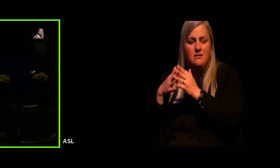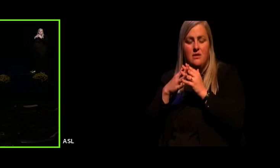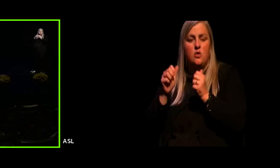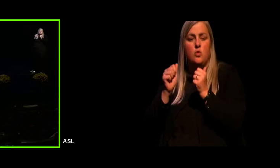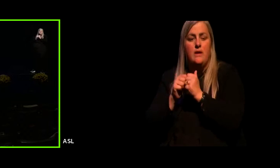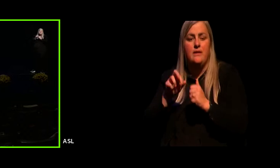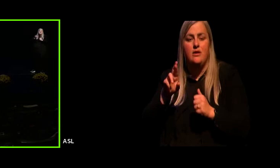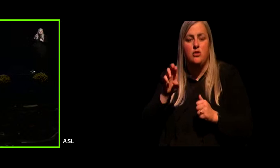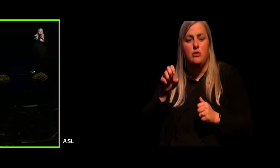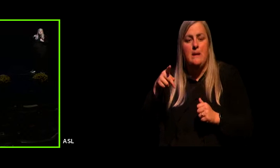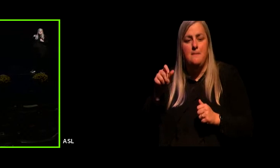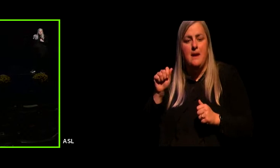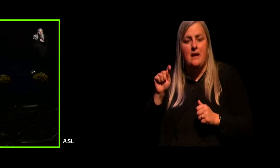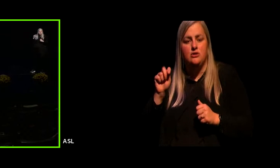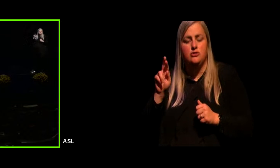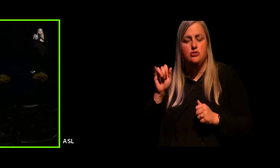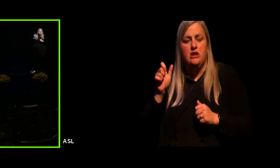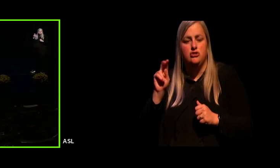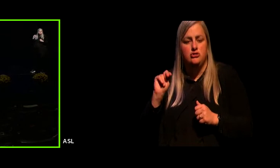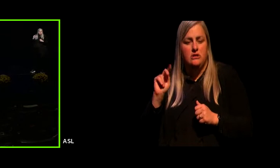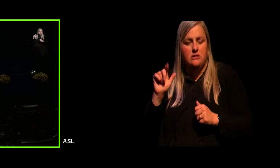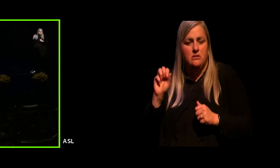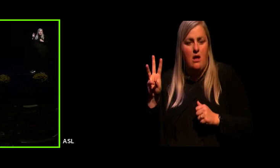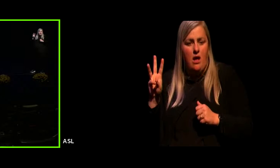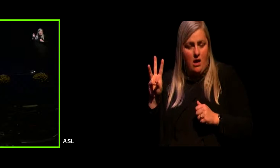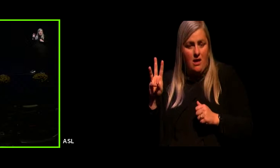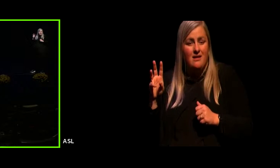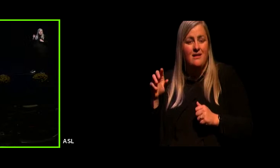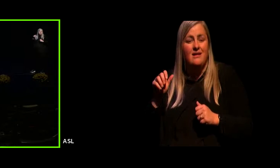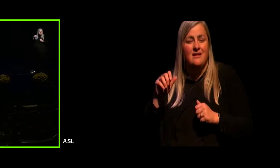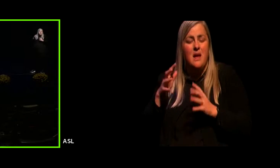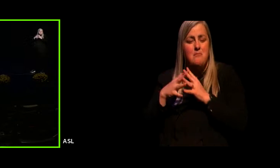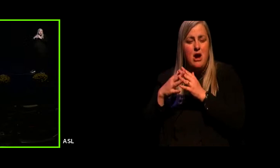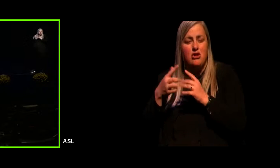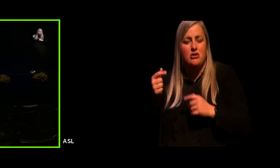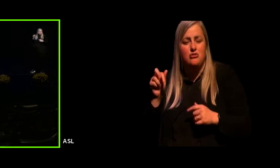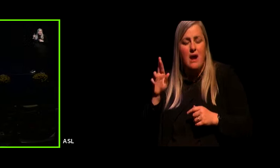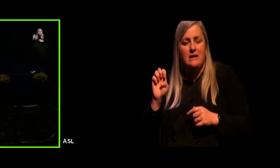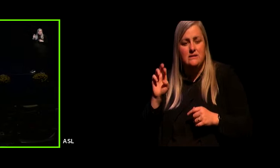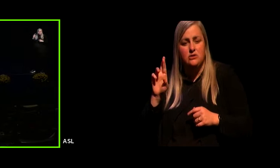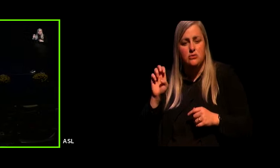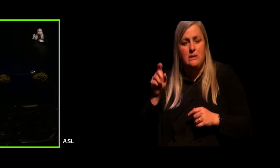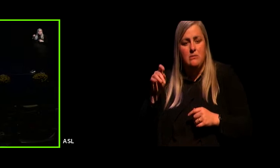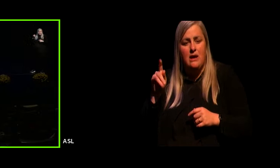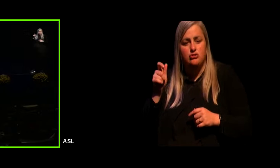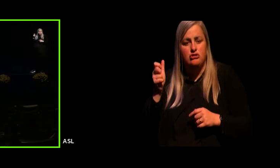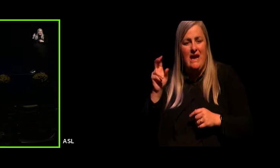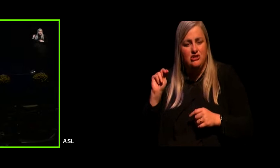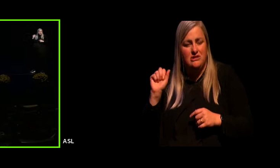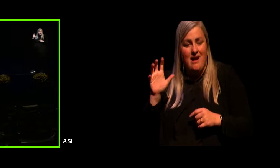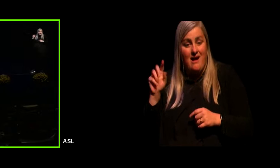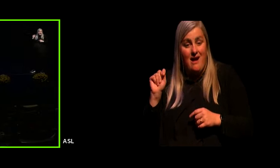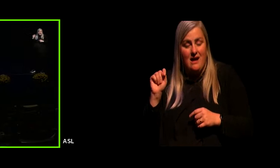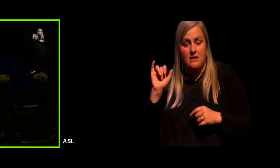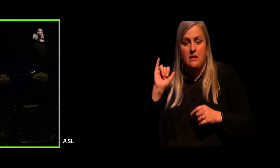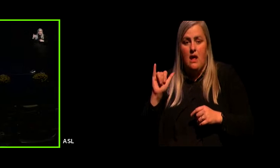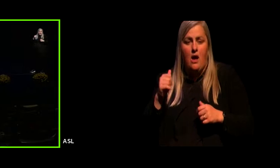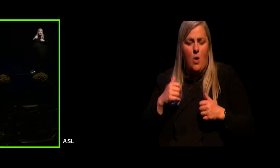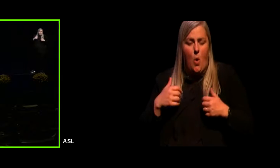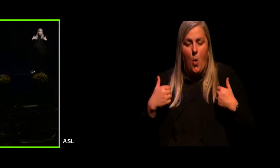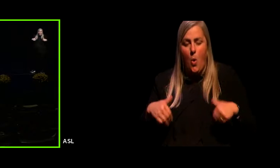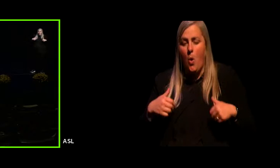law, the Native American Graves Protection and Repatriation Act, where this like primal fear